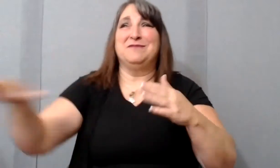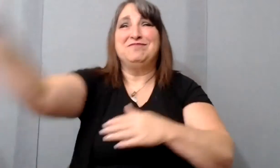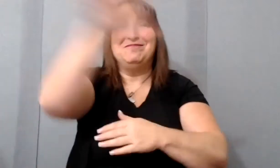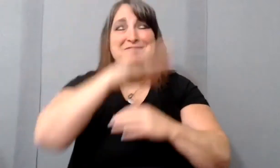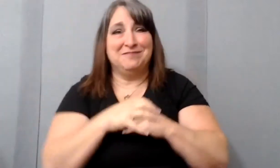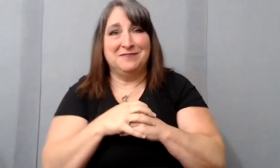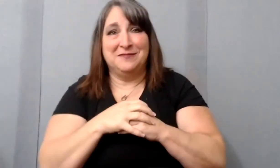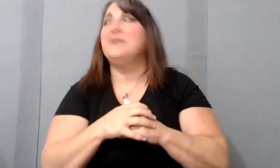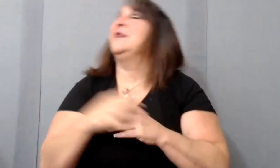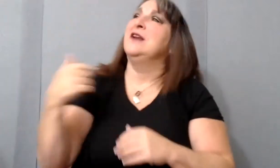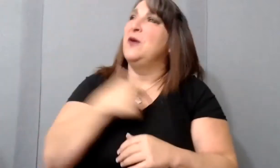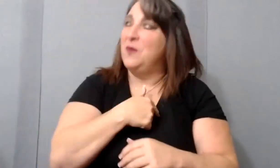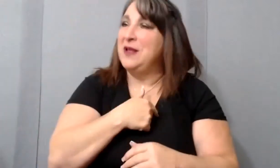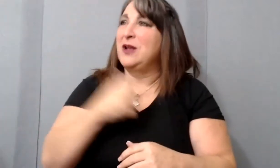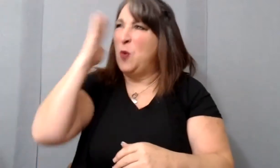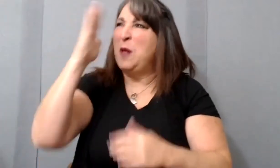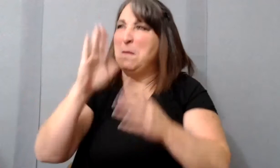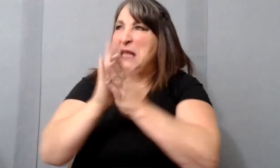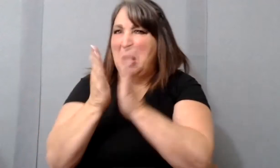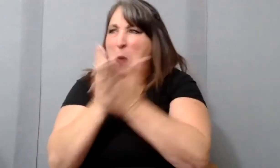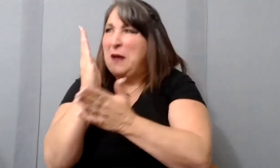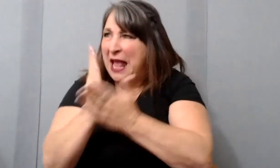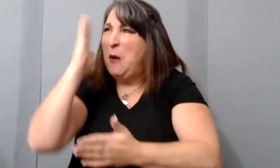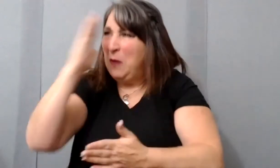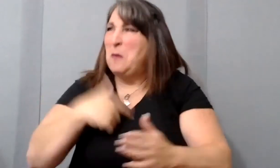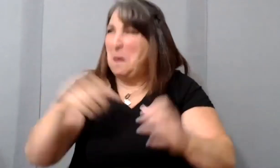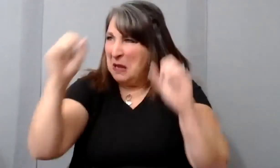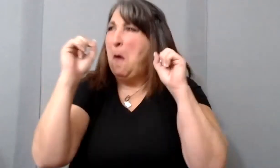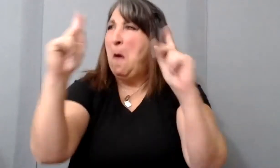We're gonna be okay. We're gonna be okay. I promise.